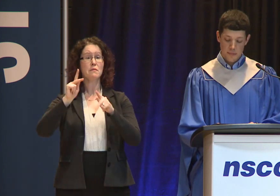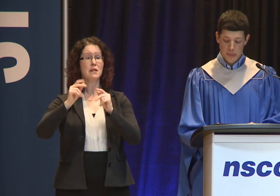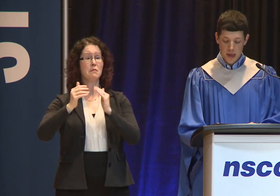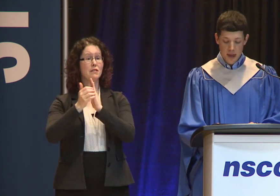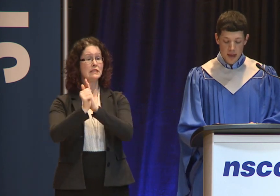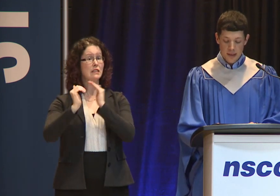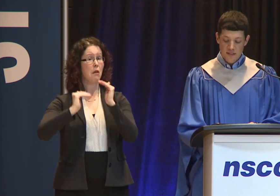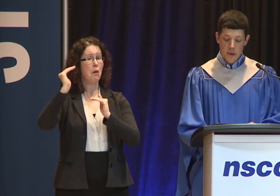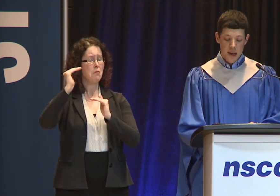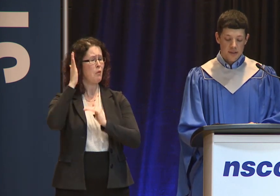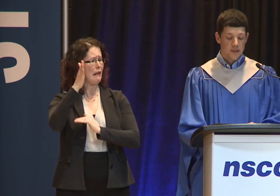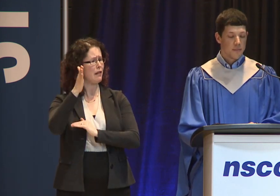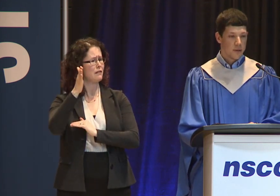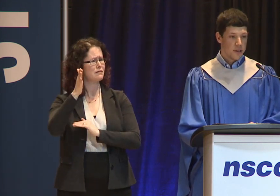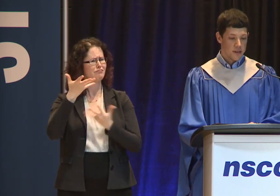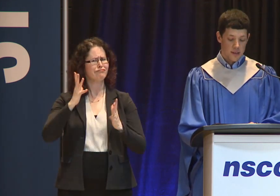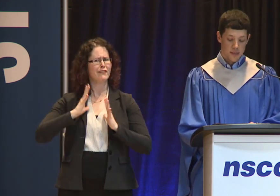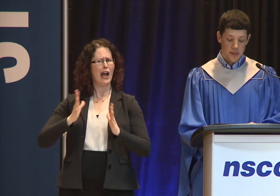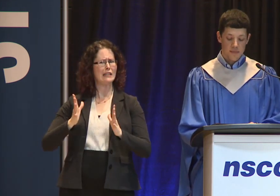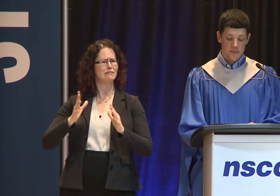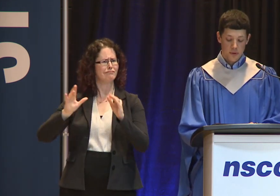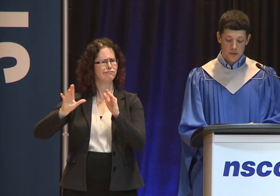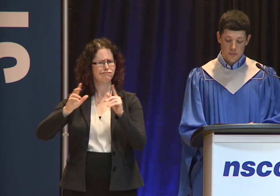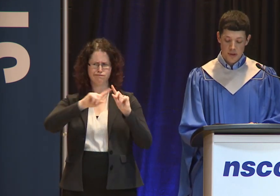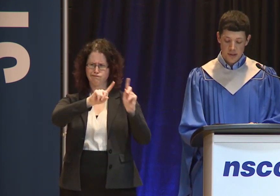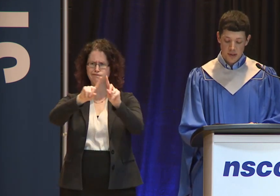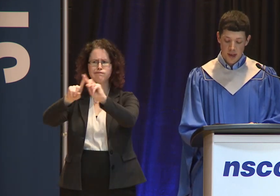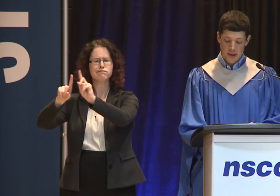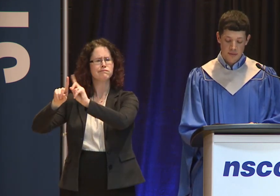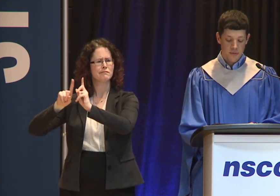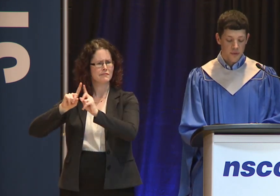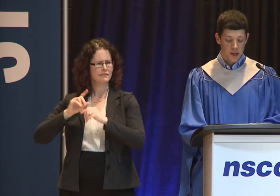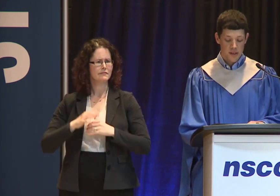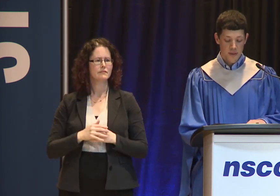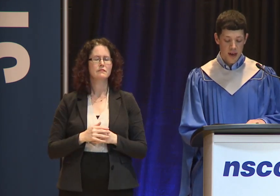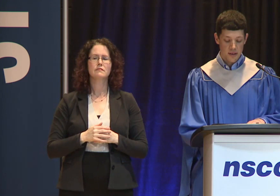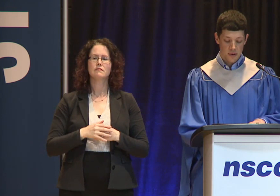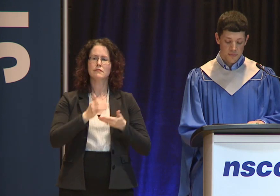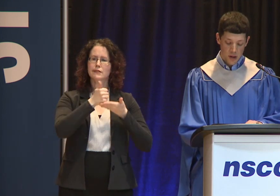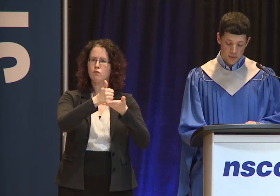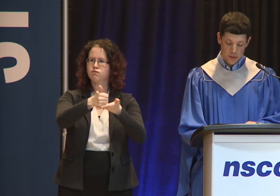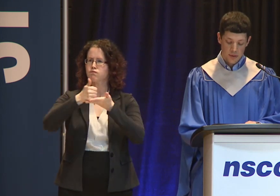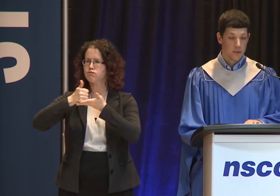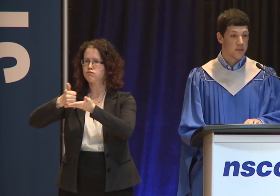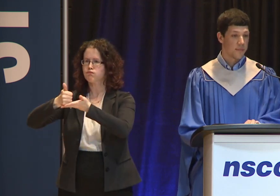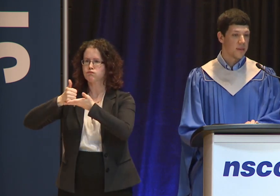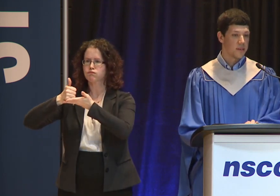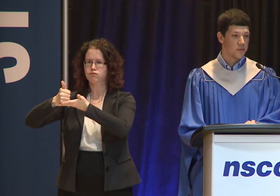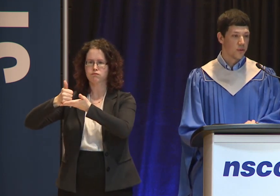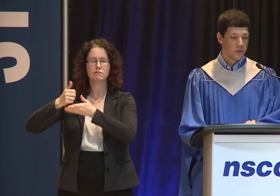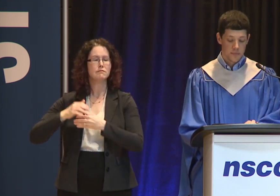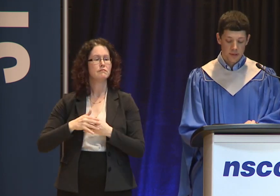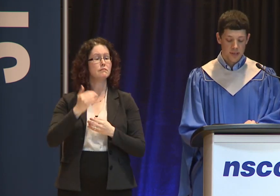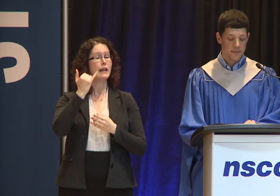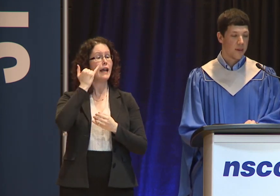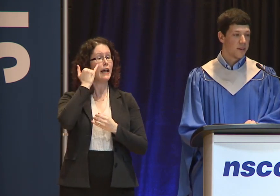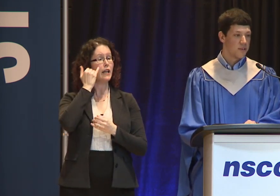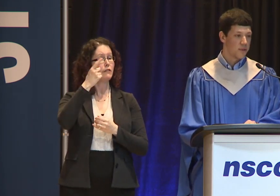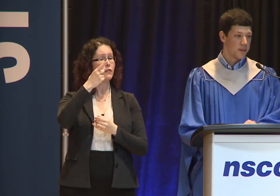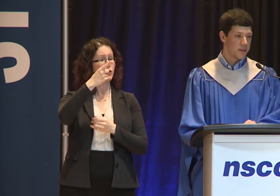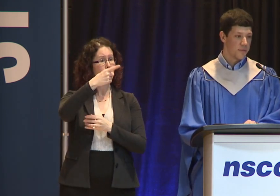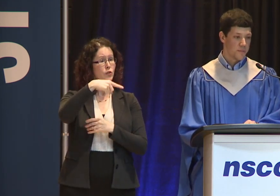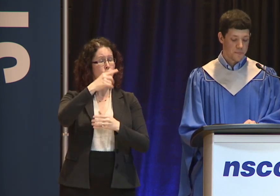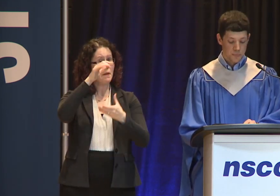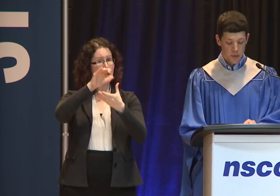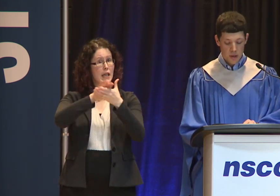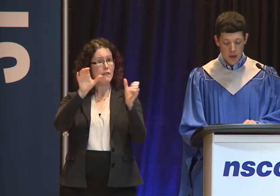too. Give back to your community, think before you speak, and never forget the value of following through with something you truly believe you